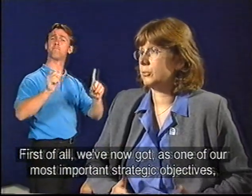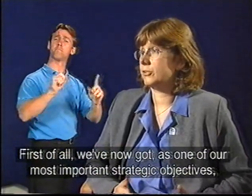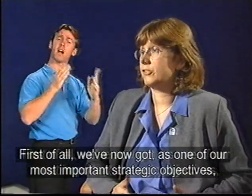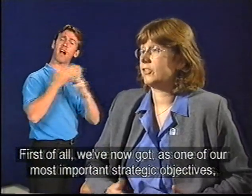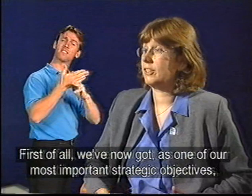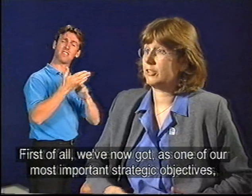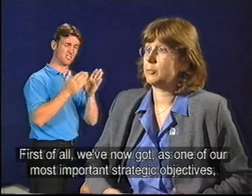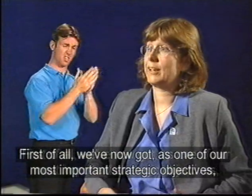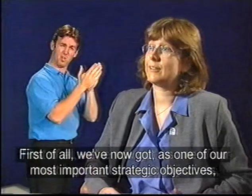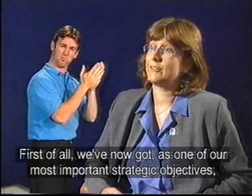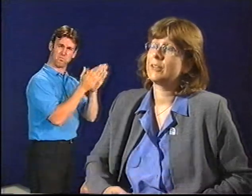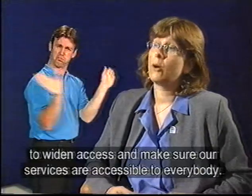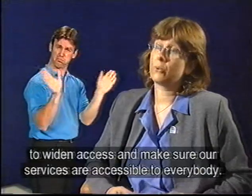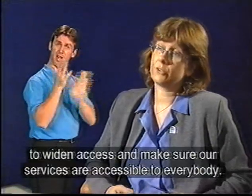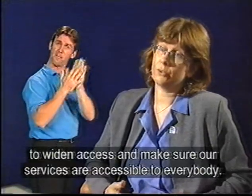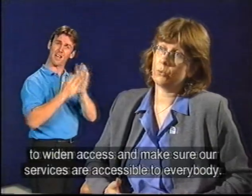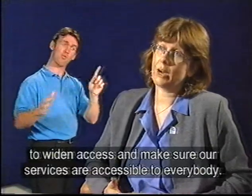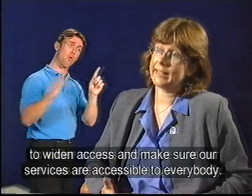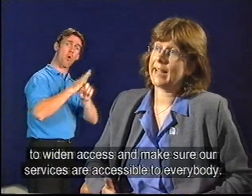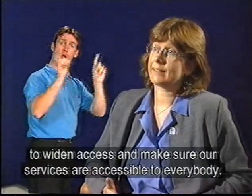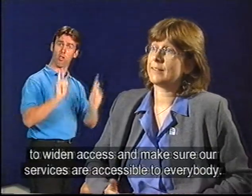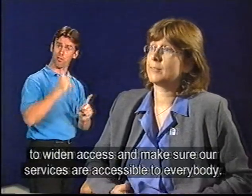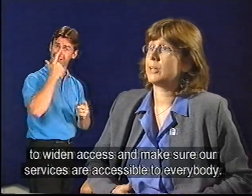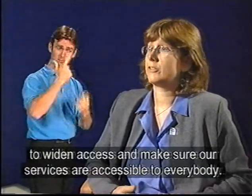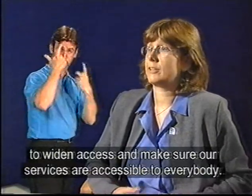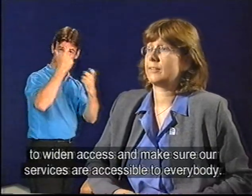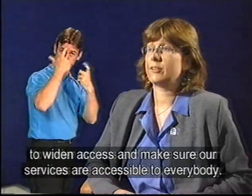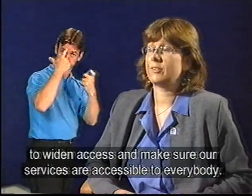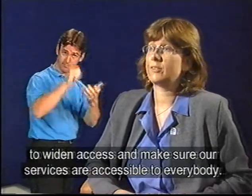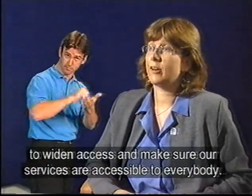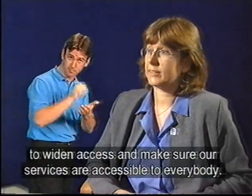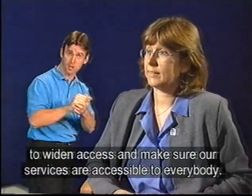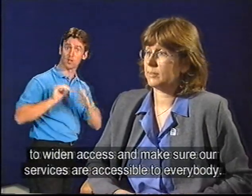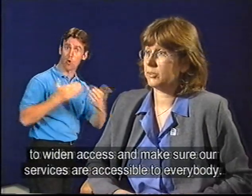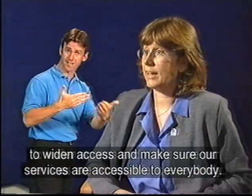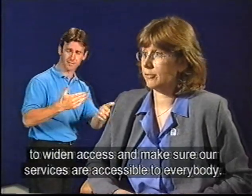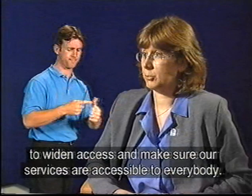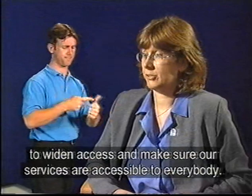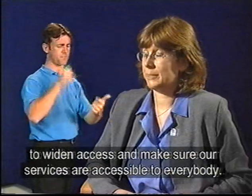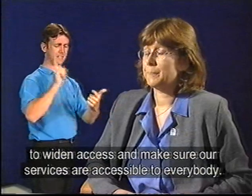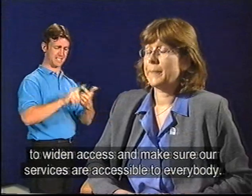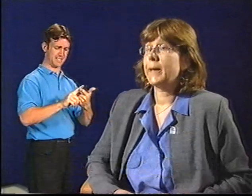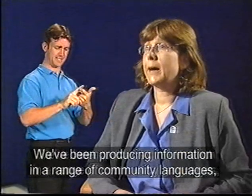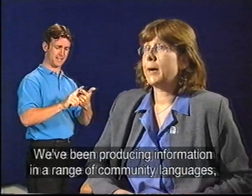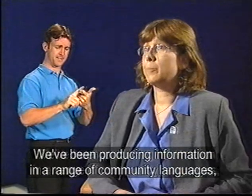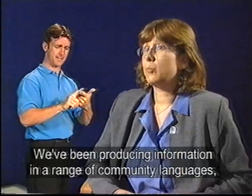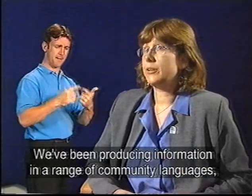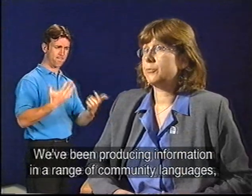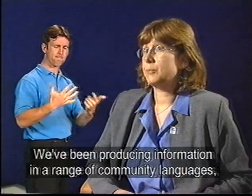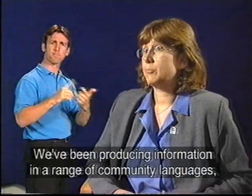important strategic objectives to widen access and make sure that our services are accessible to everybody. We've been